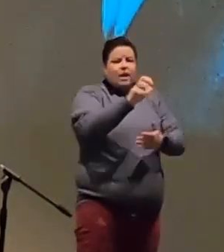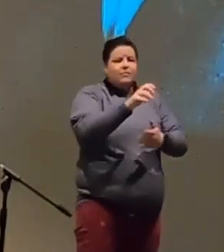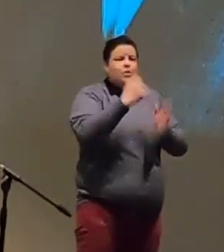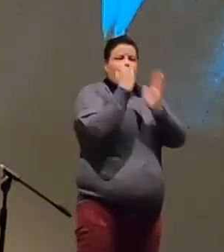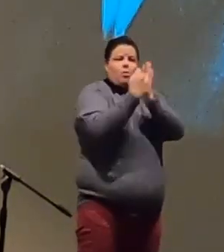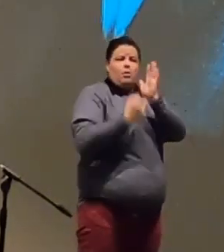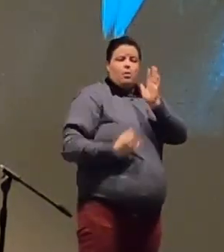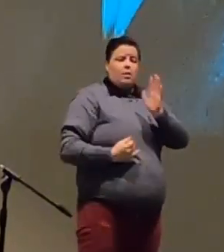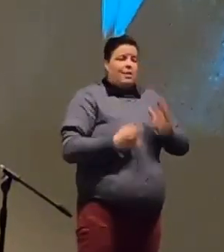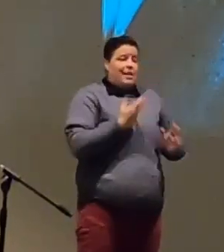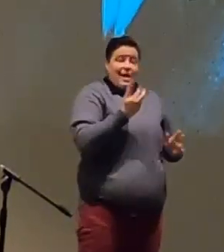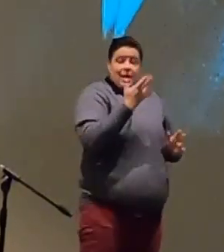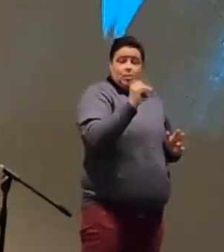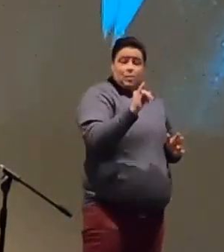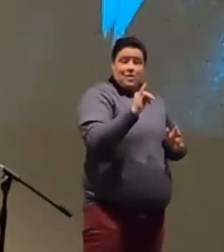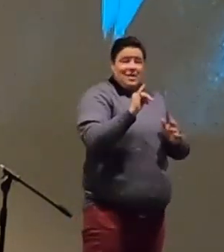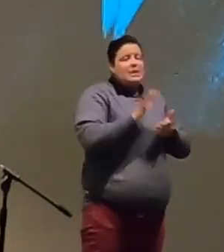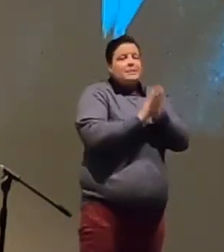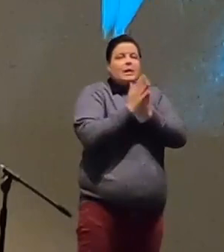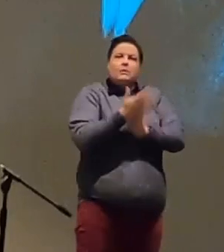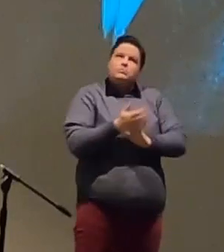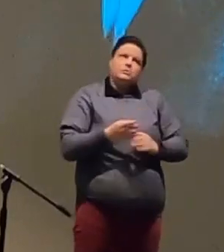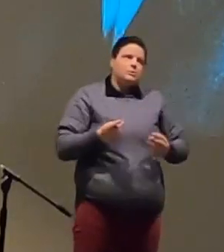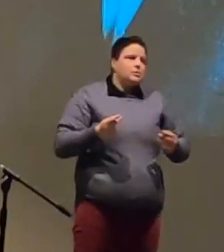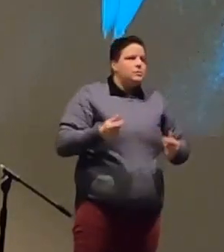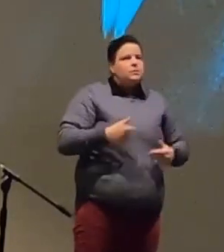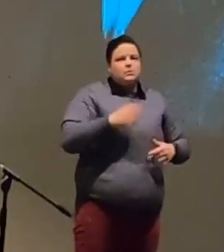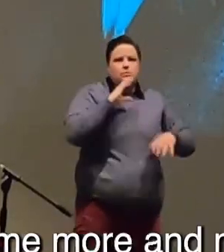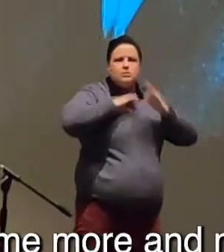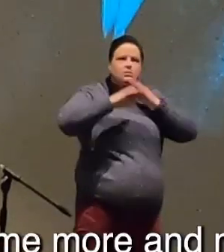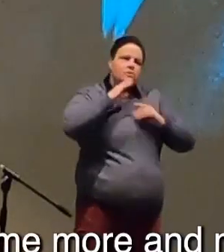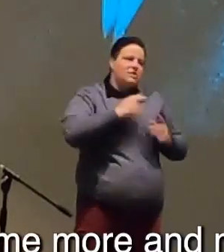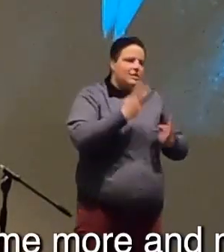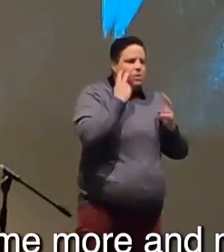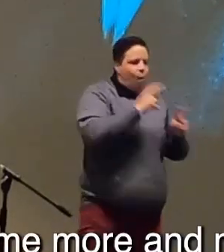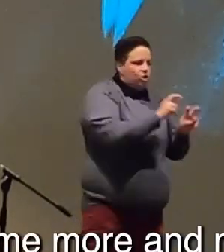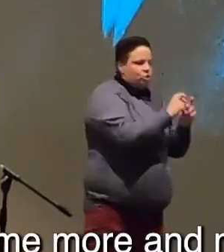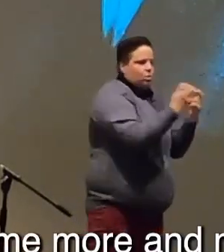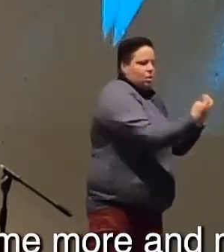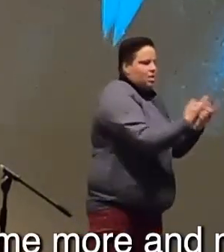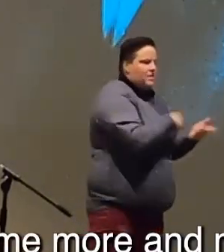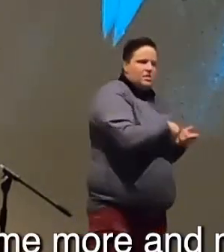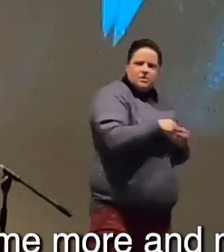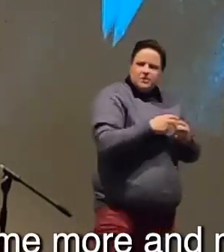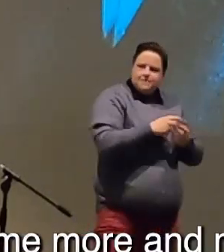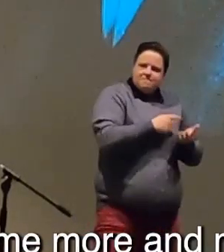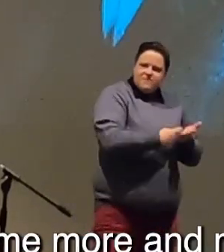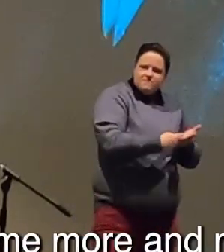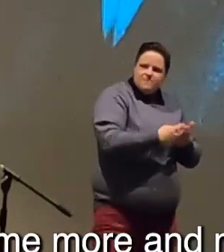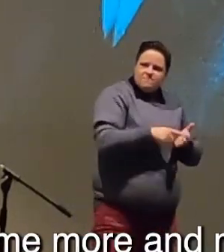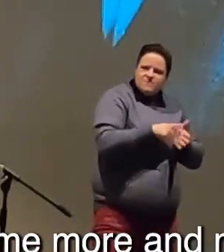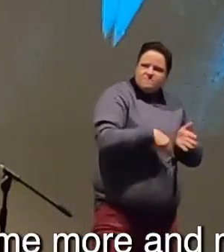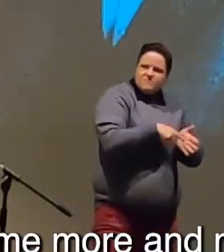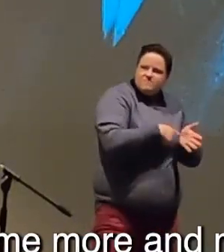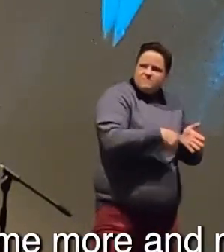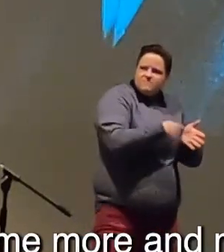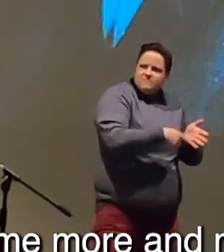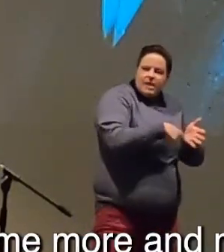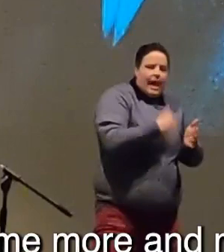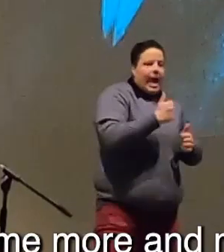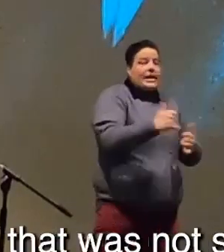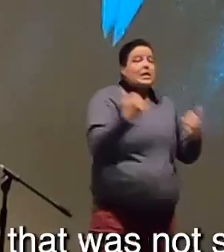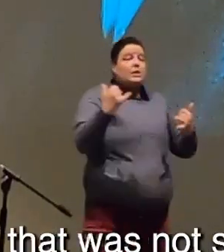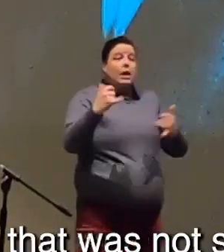Henry quickly became frustrated as he watched the jury members become more and more critical of any contemporary